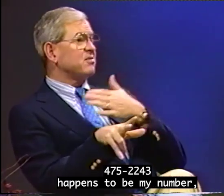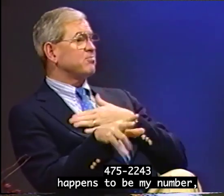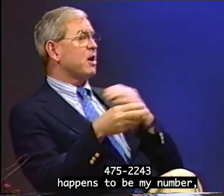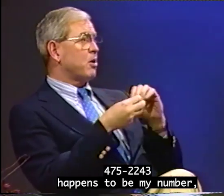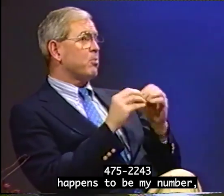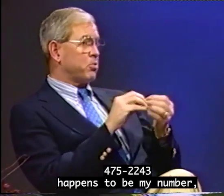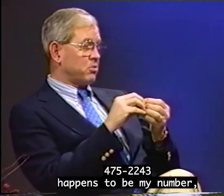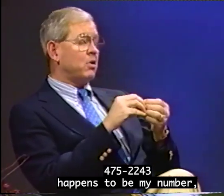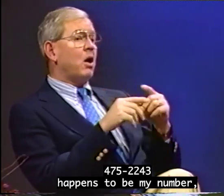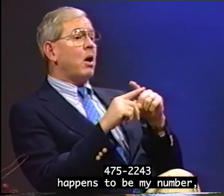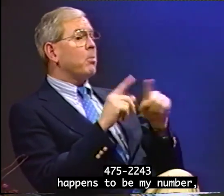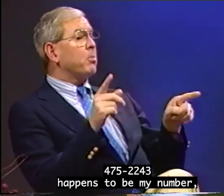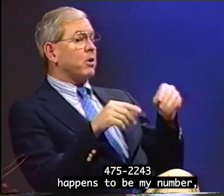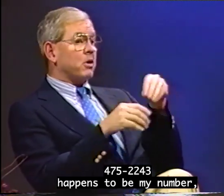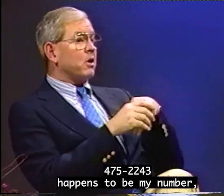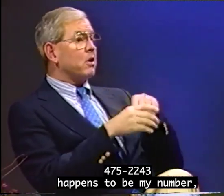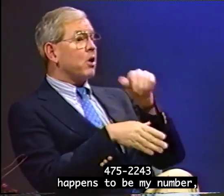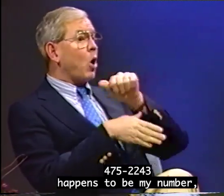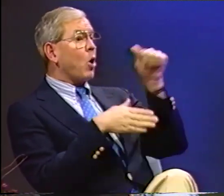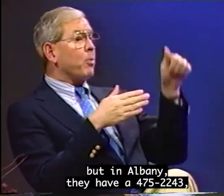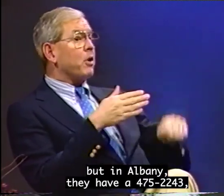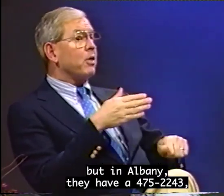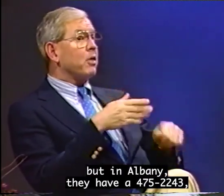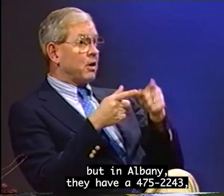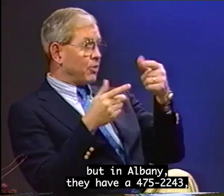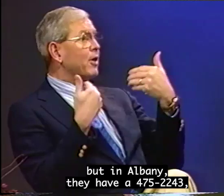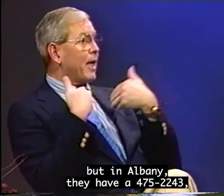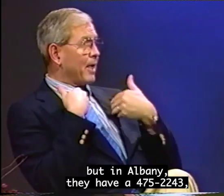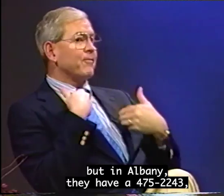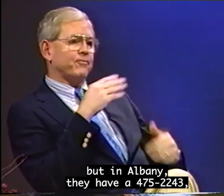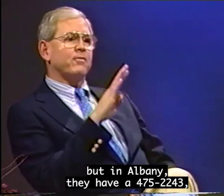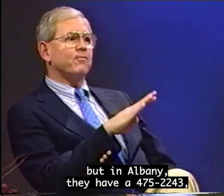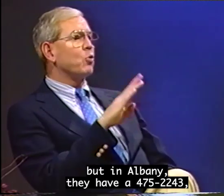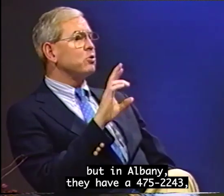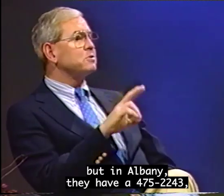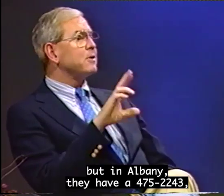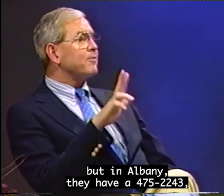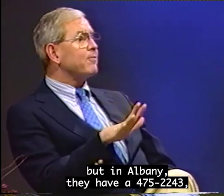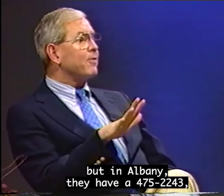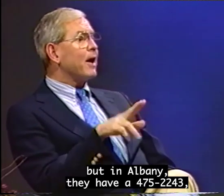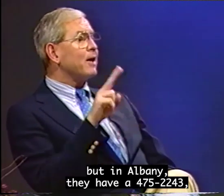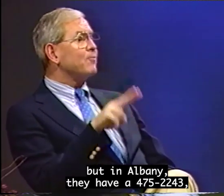475-2243. Happens to be my number. But in Albany, they have a